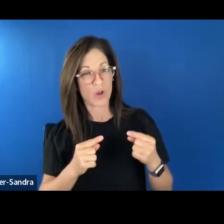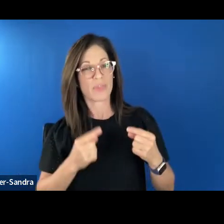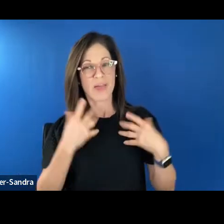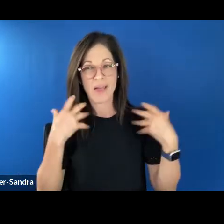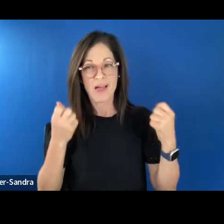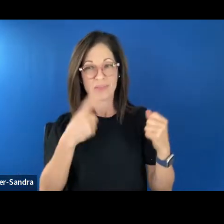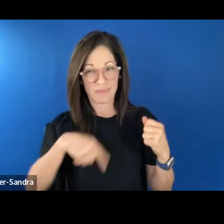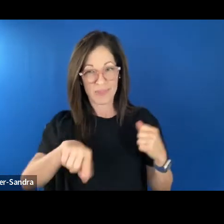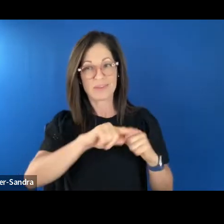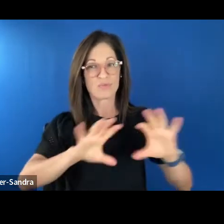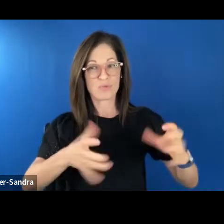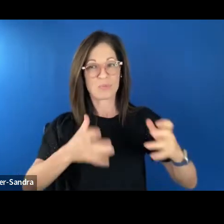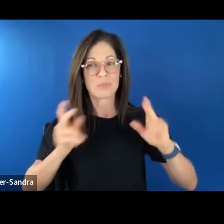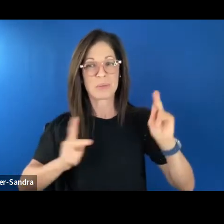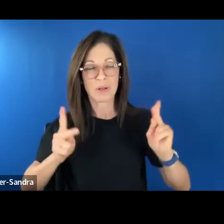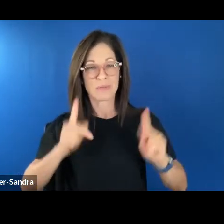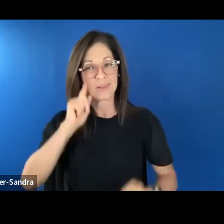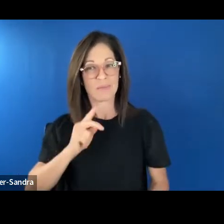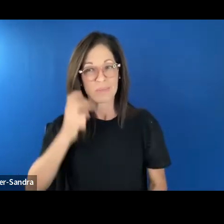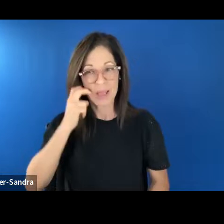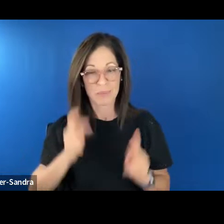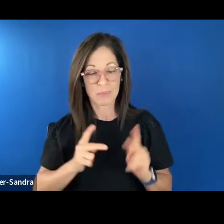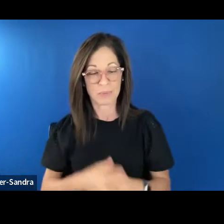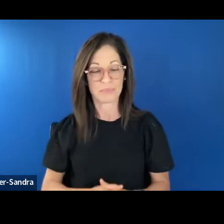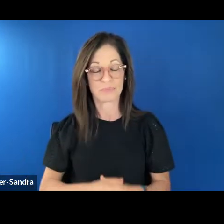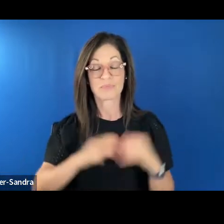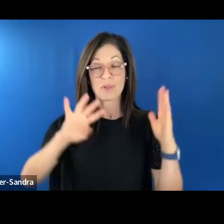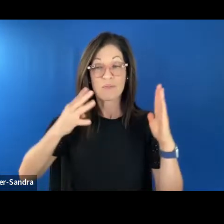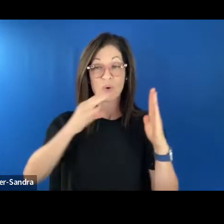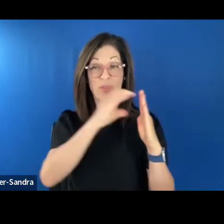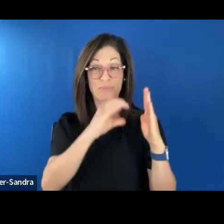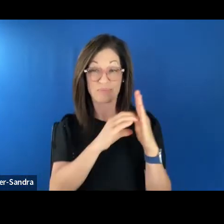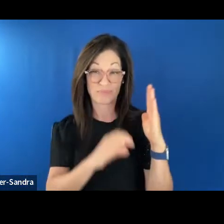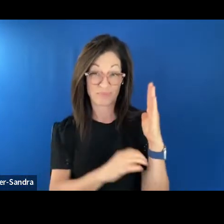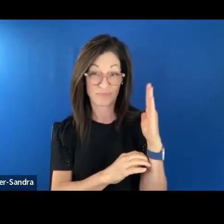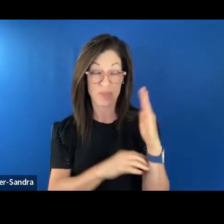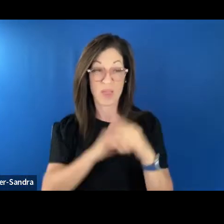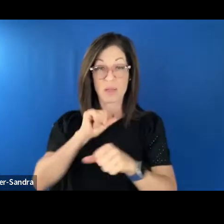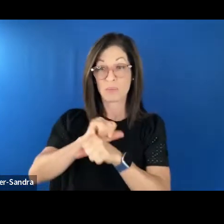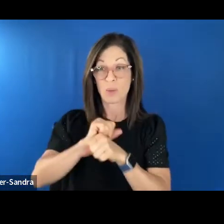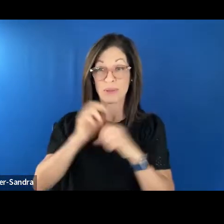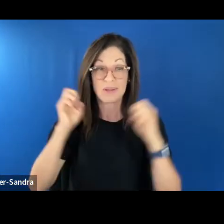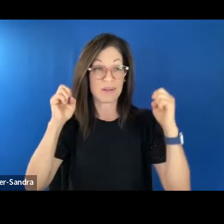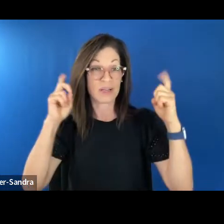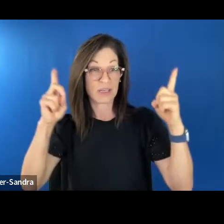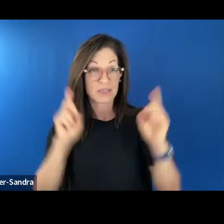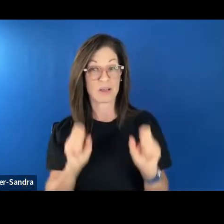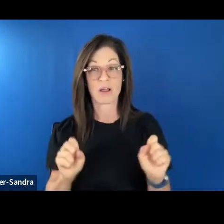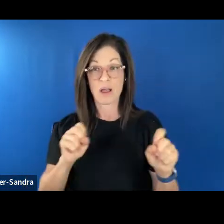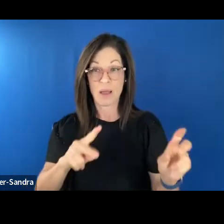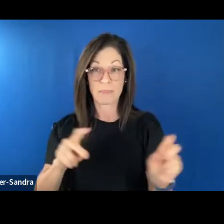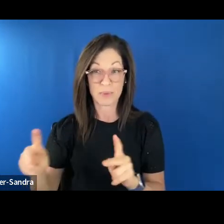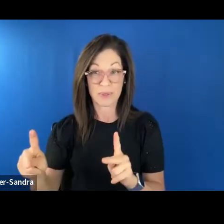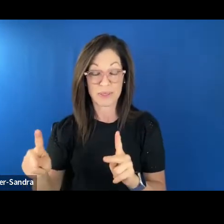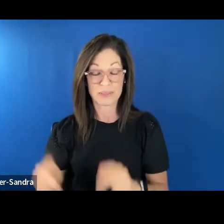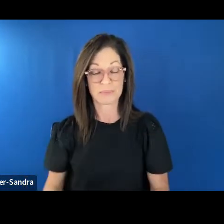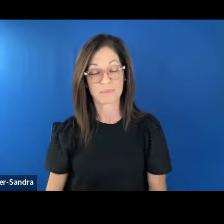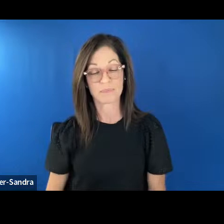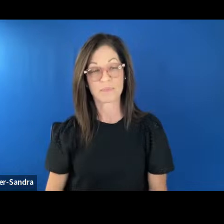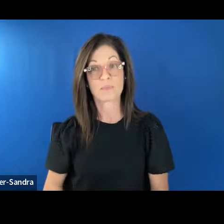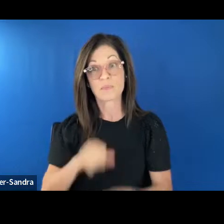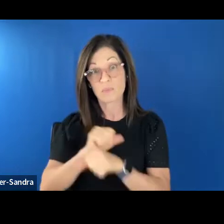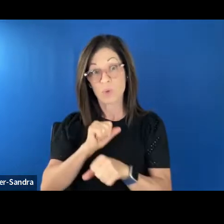population. The fourth bullet point is employment and educational opportunities. Employment